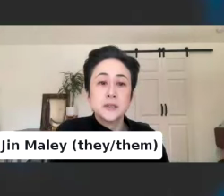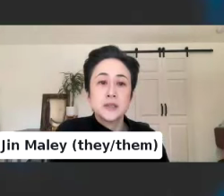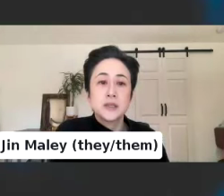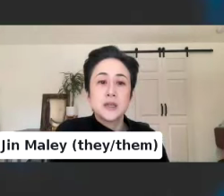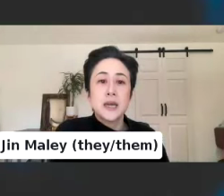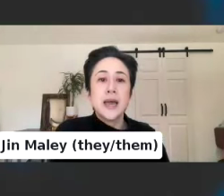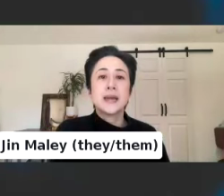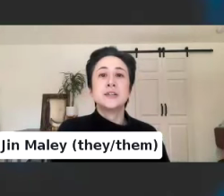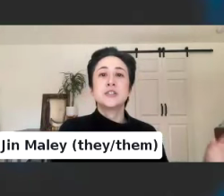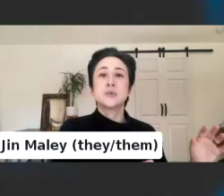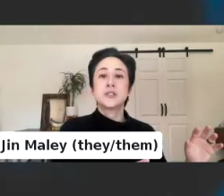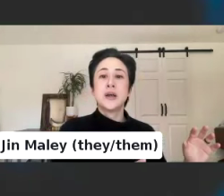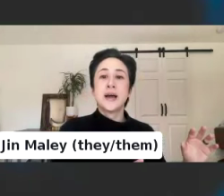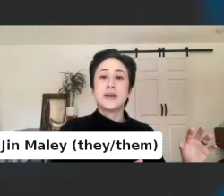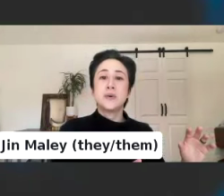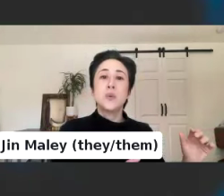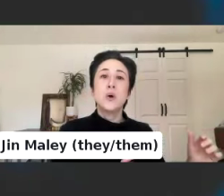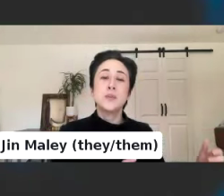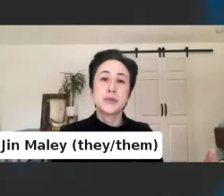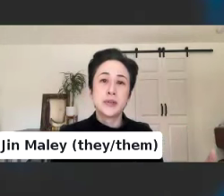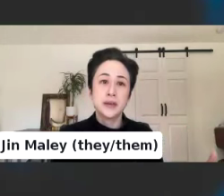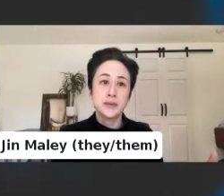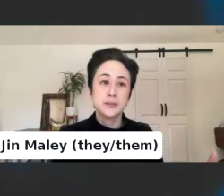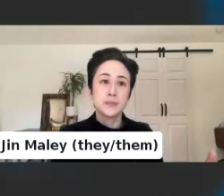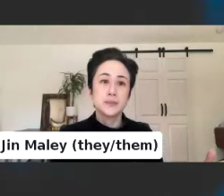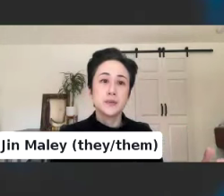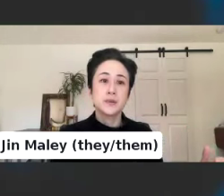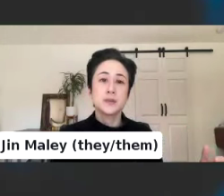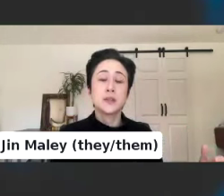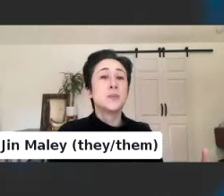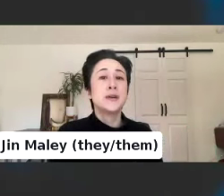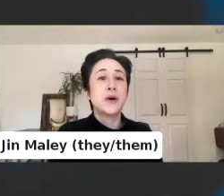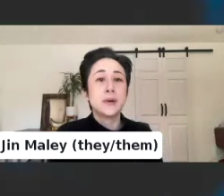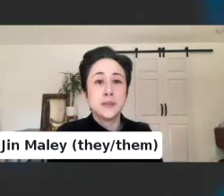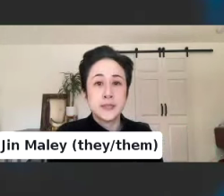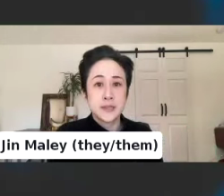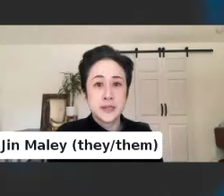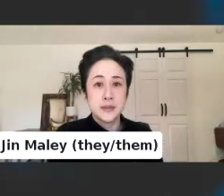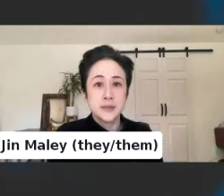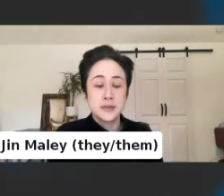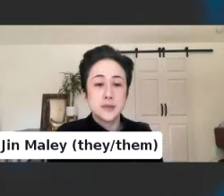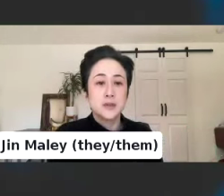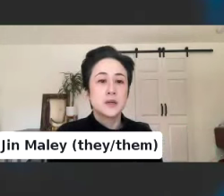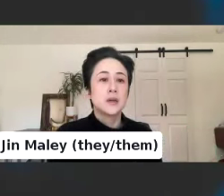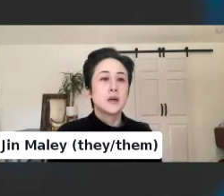seeing. And I just want to add one more thing that you might already be